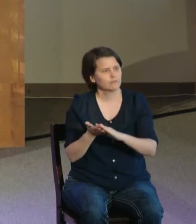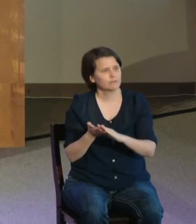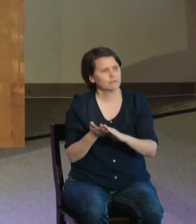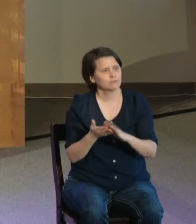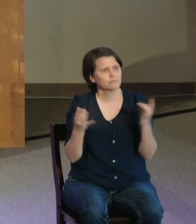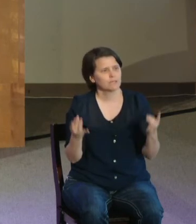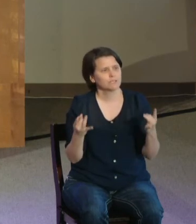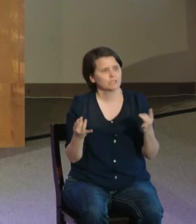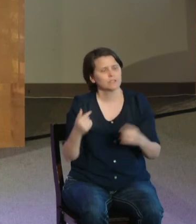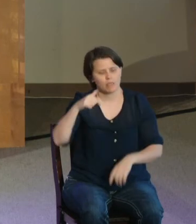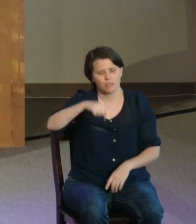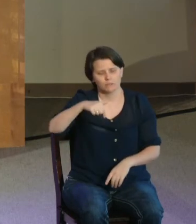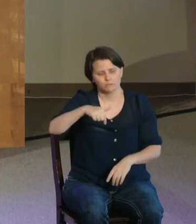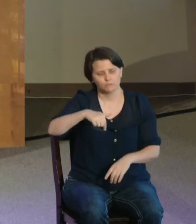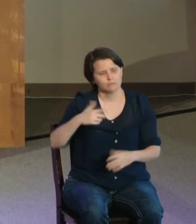our meditation.